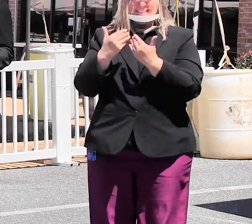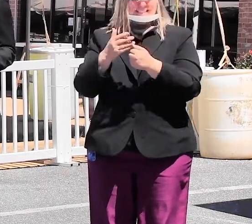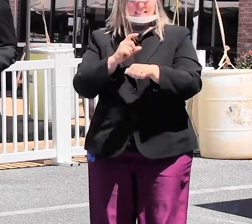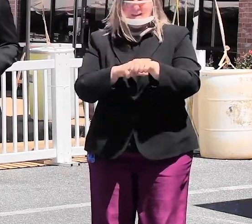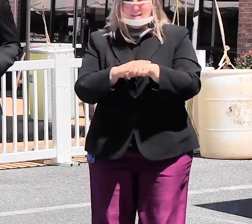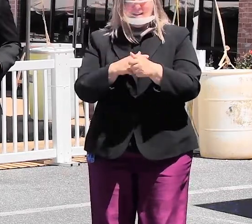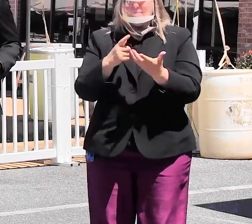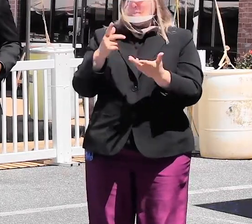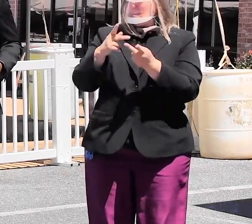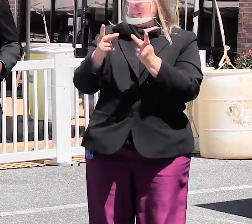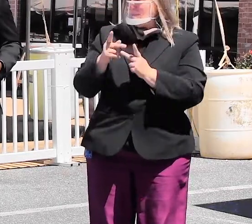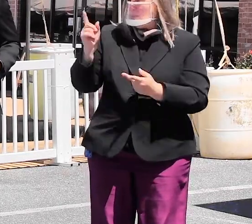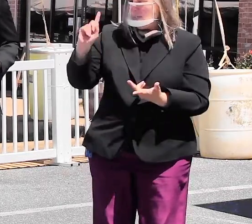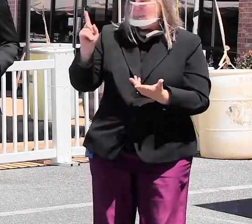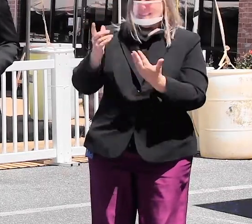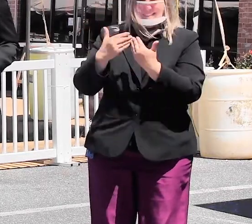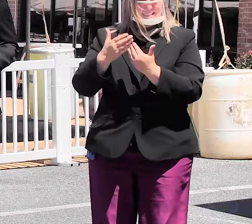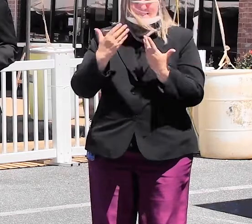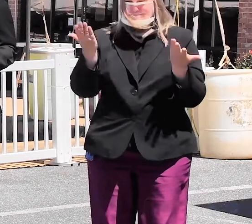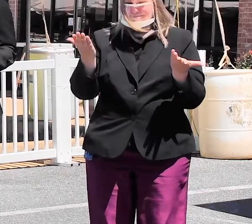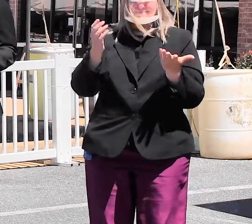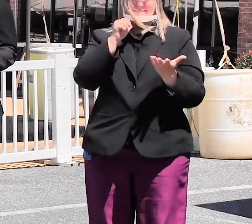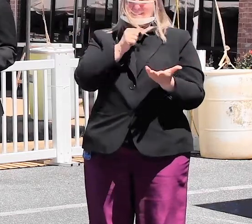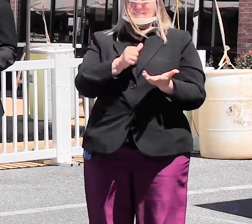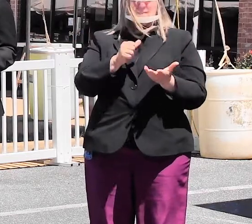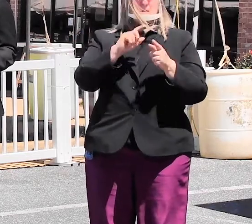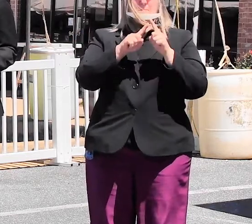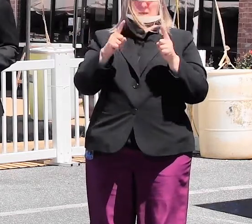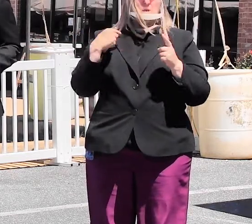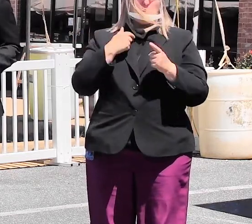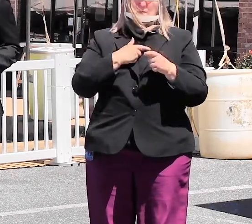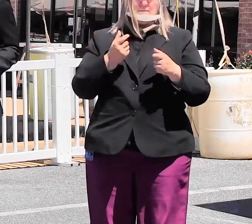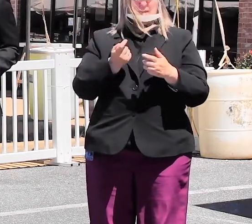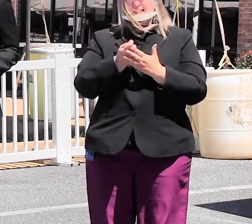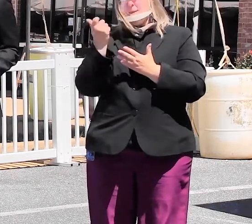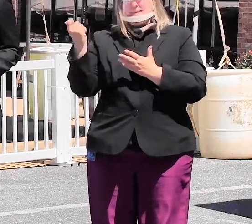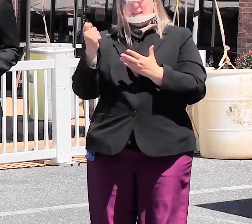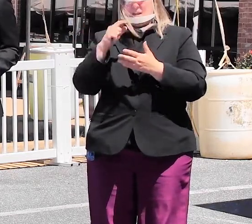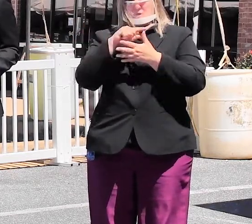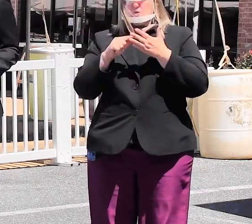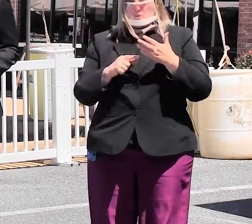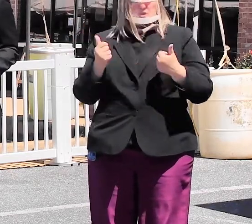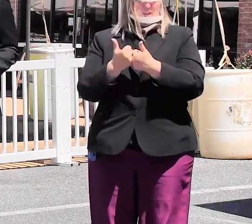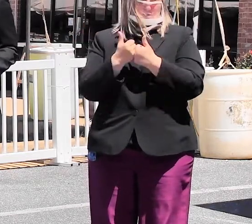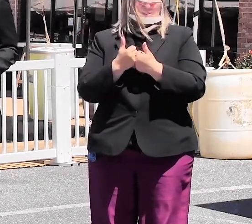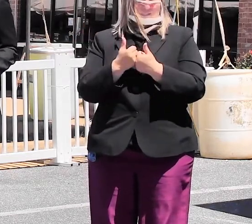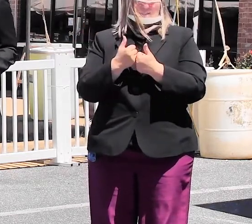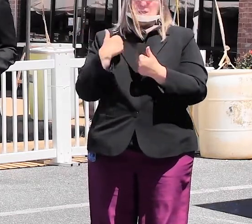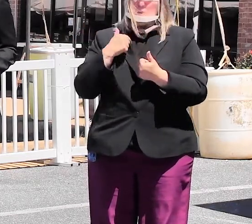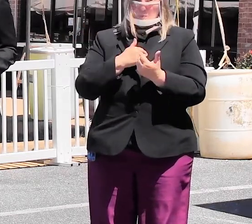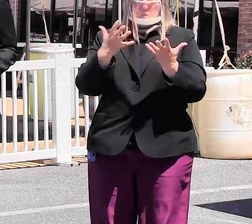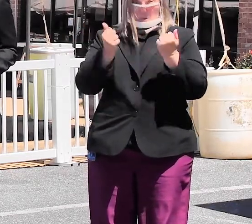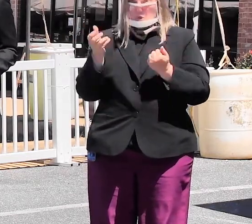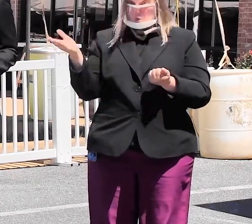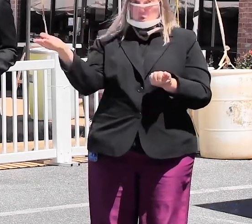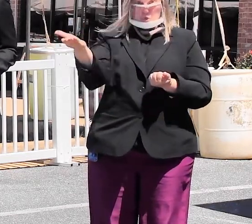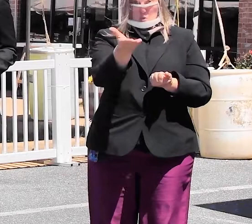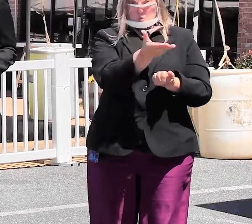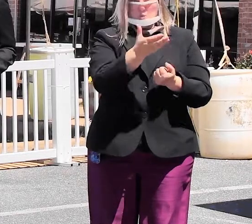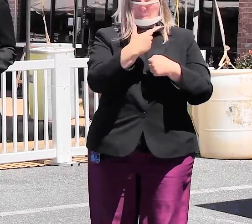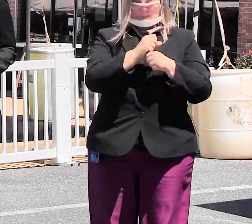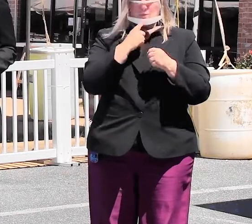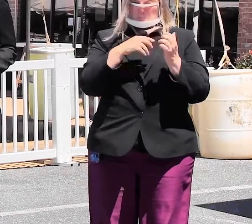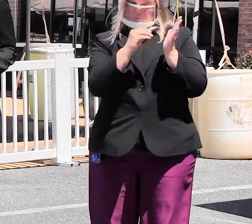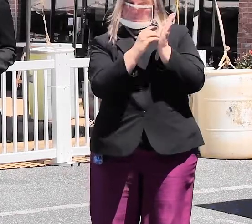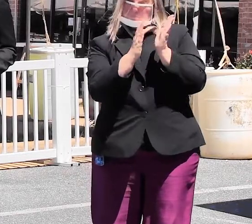or location. However, we've eliminated those challenges, and we want you to make sure it's on your